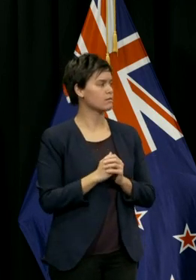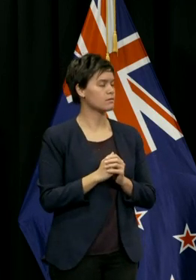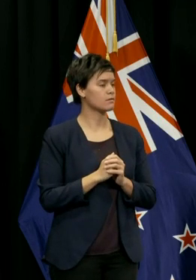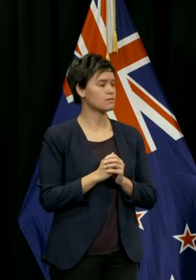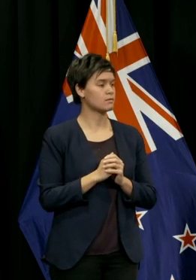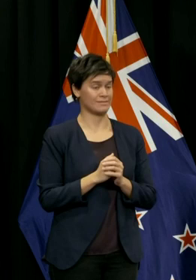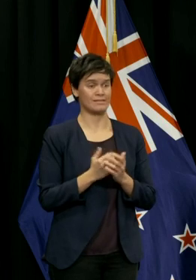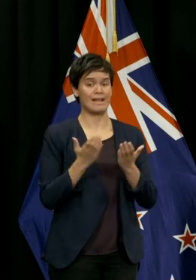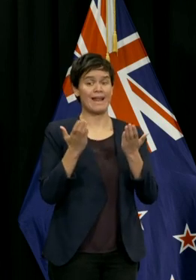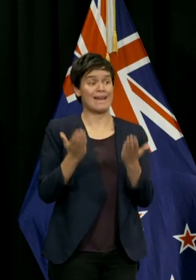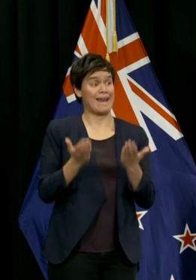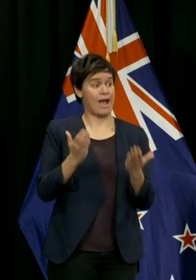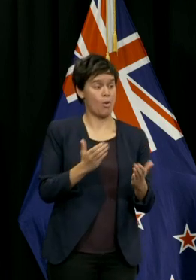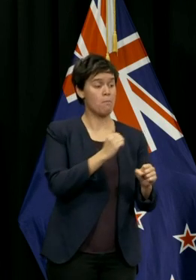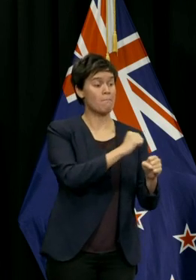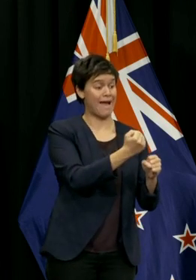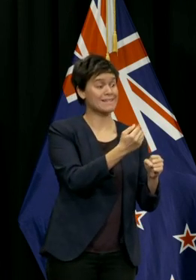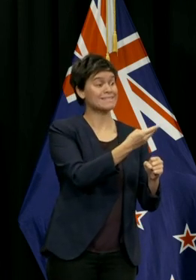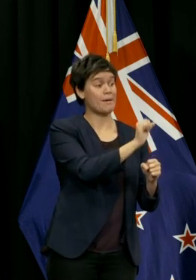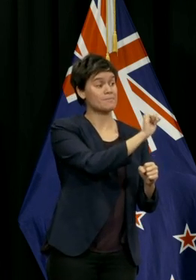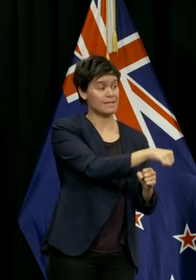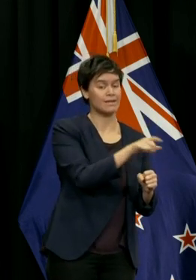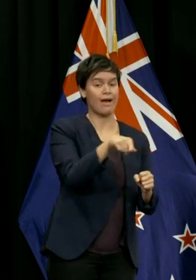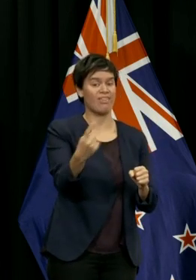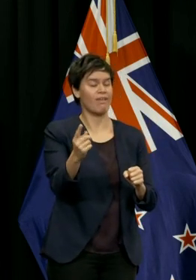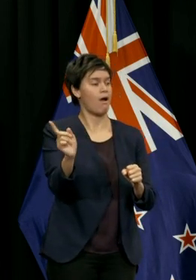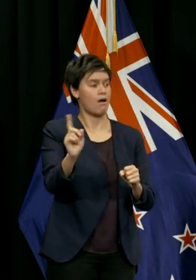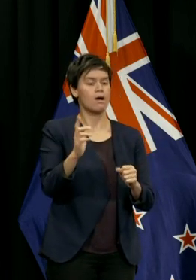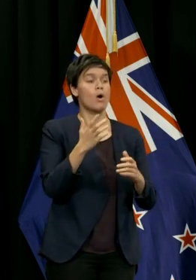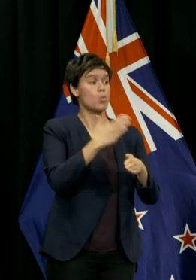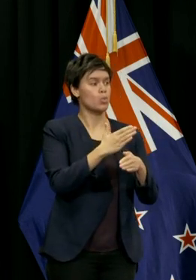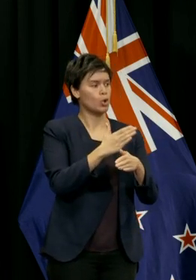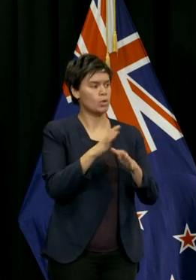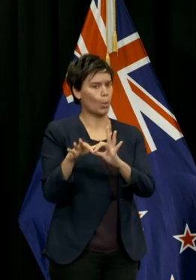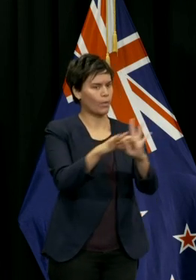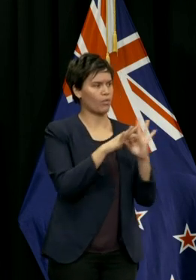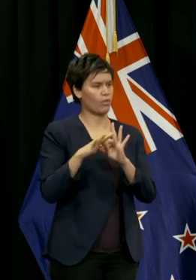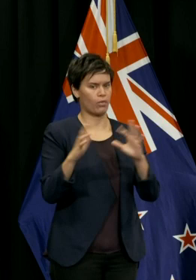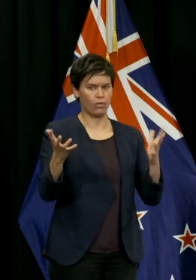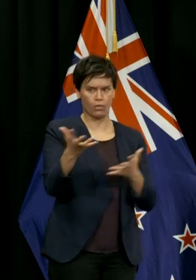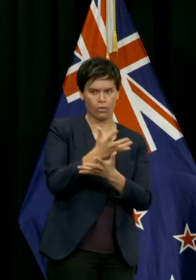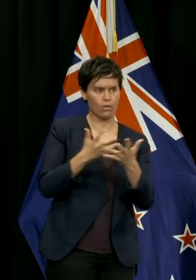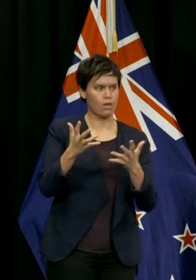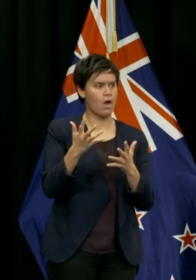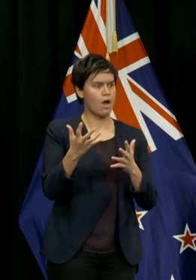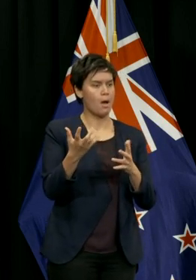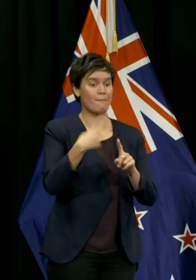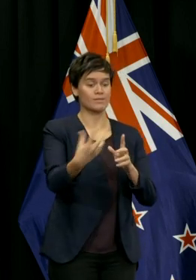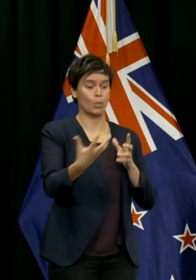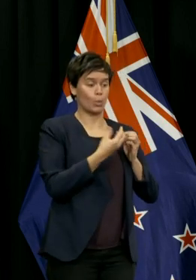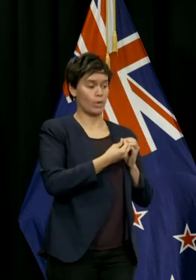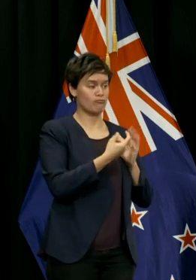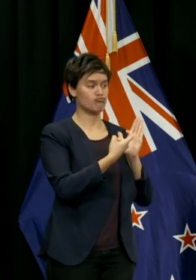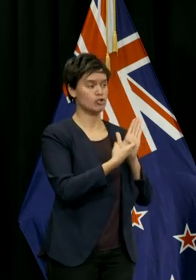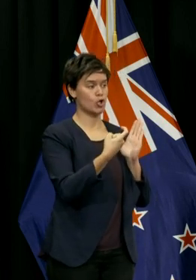work closely with others, including building societies, which I'm sure is where the question comes from, working with the Reserve Bank to see how we can